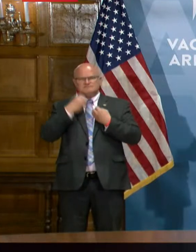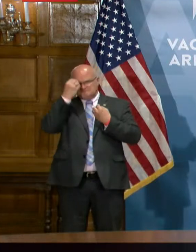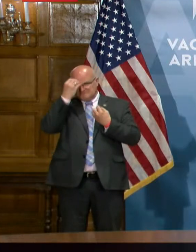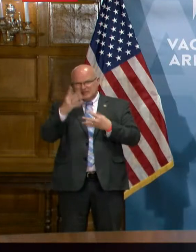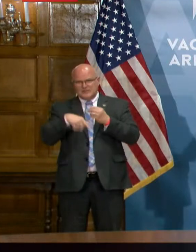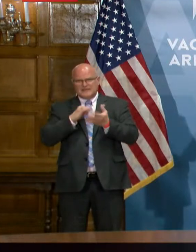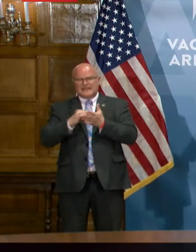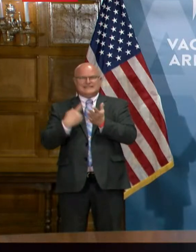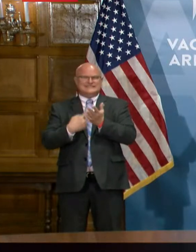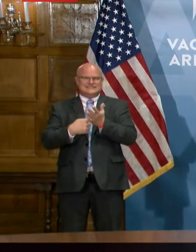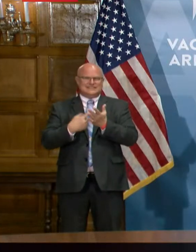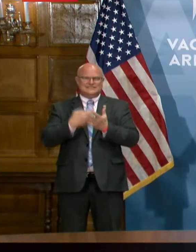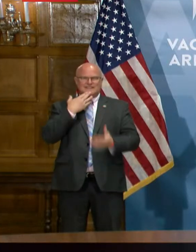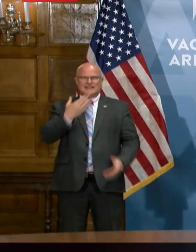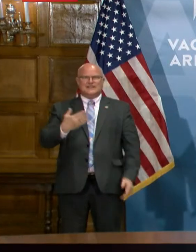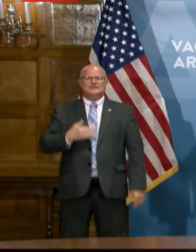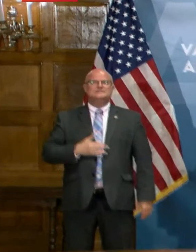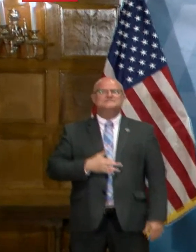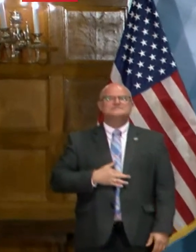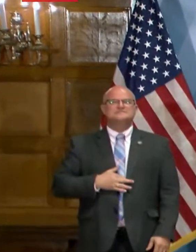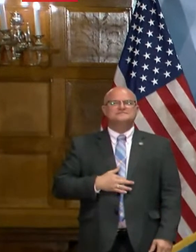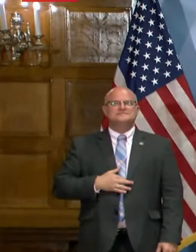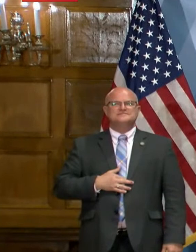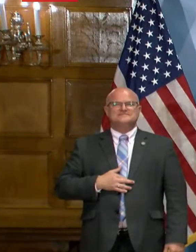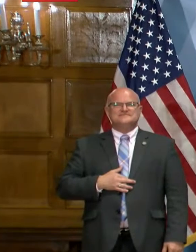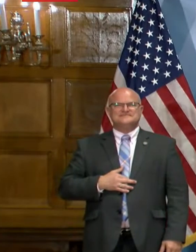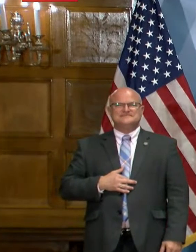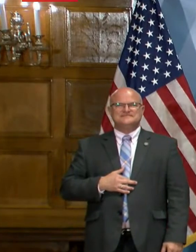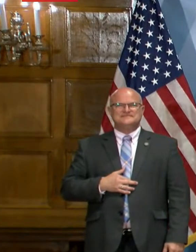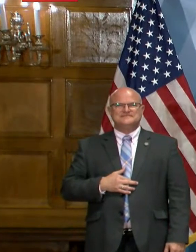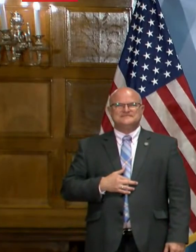that discussion, Governor. Thank you.